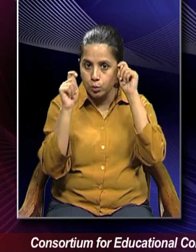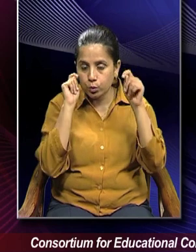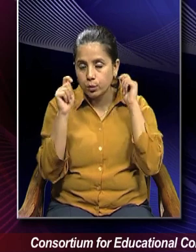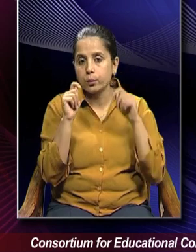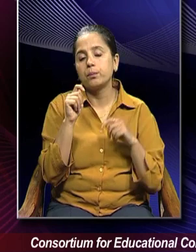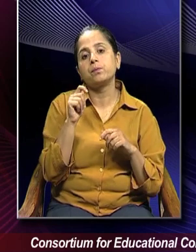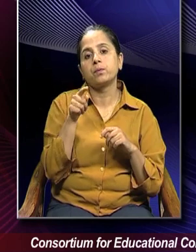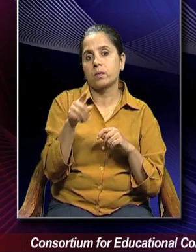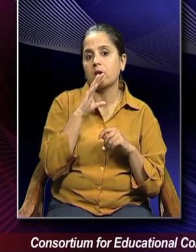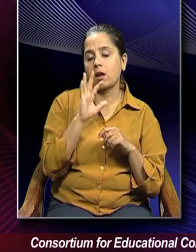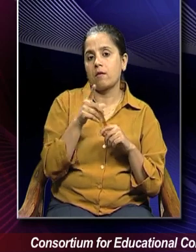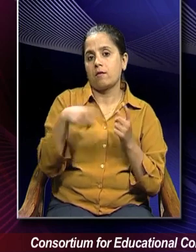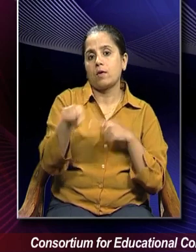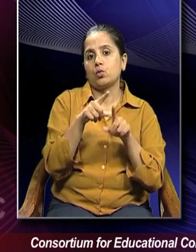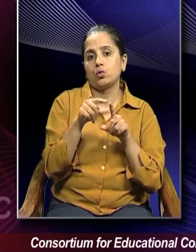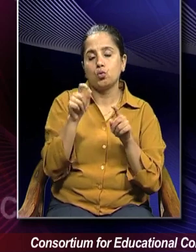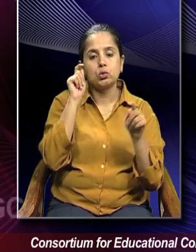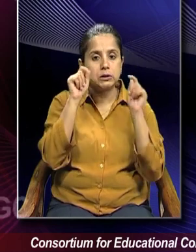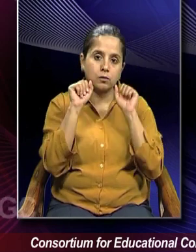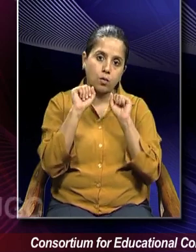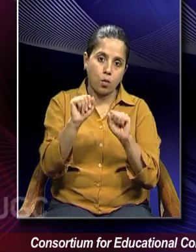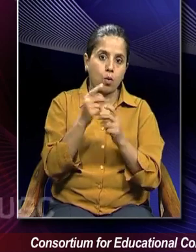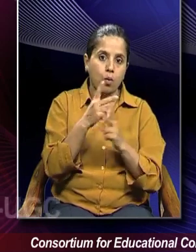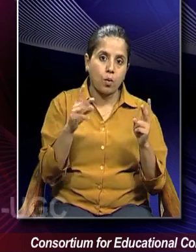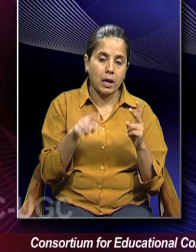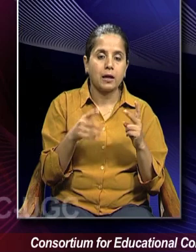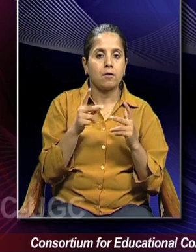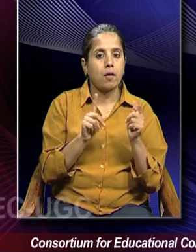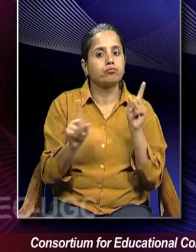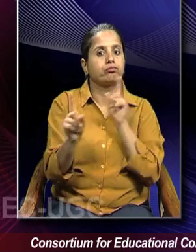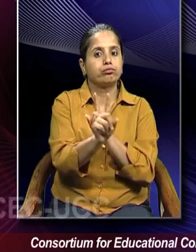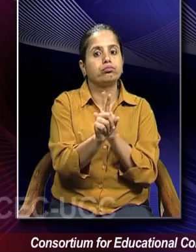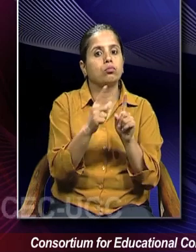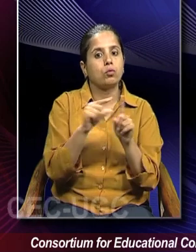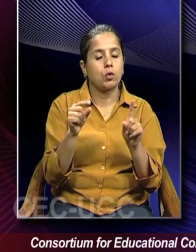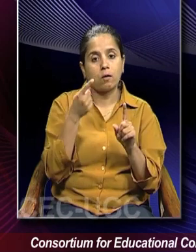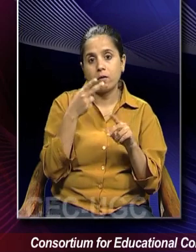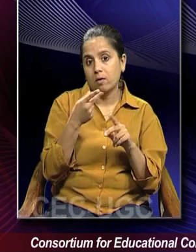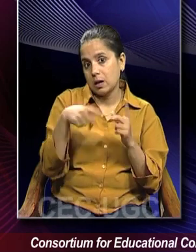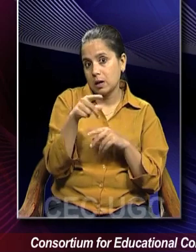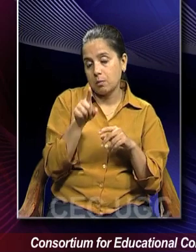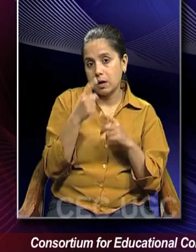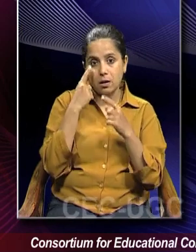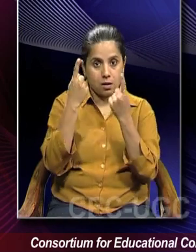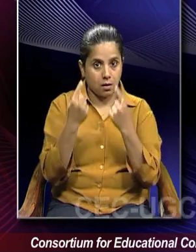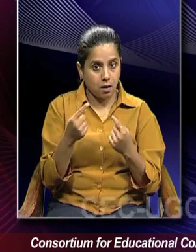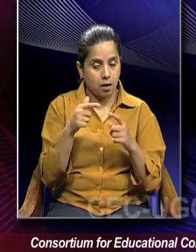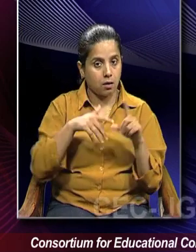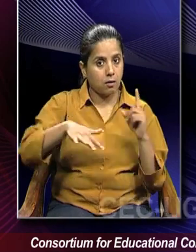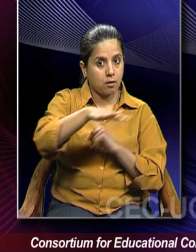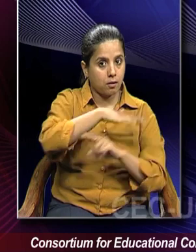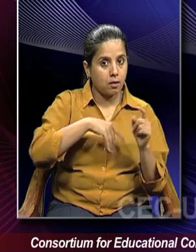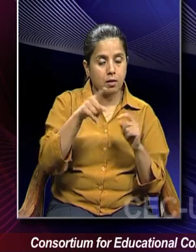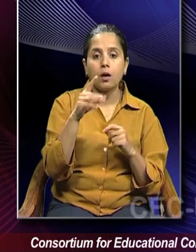actually playing a significant role at different fronts. Once you have to do the analysis of environment, you